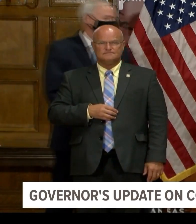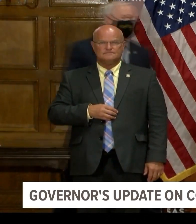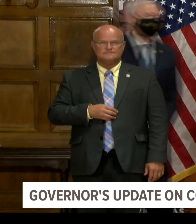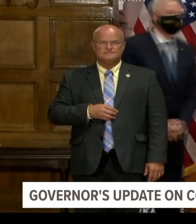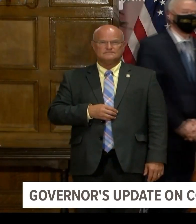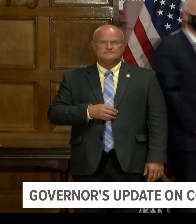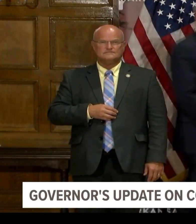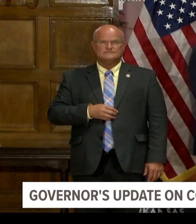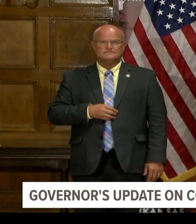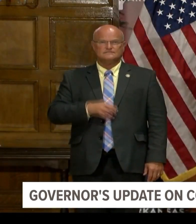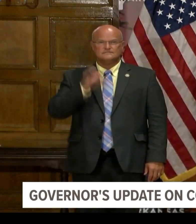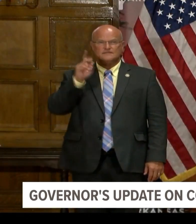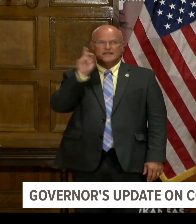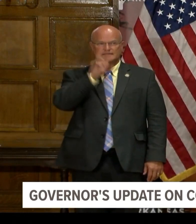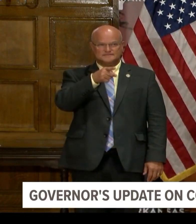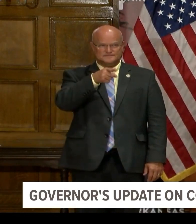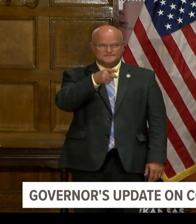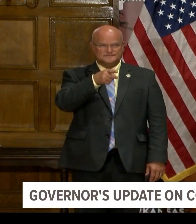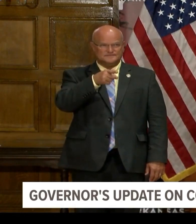All right. Yes, ma'am.